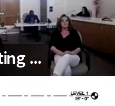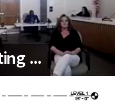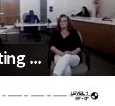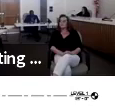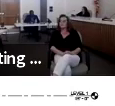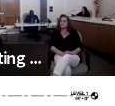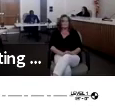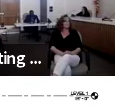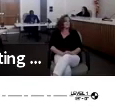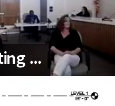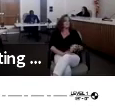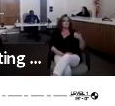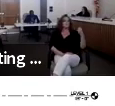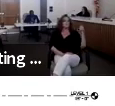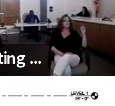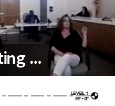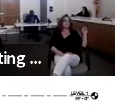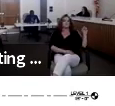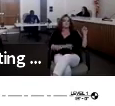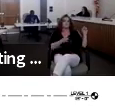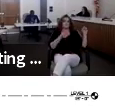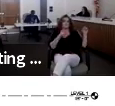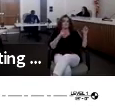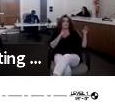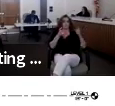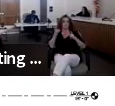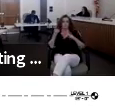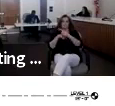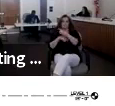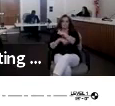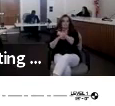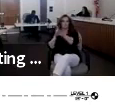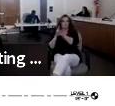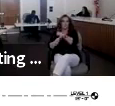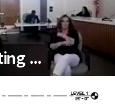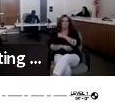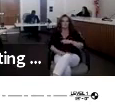I think I'm Any good. other questions? No.